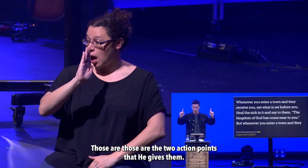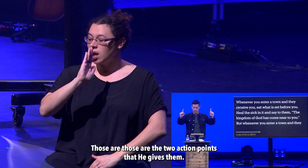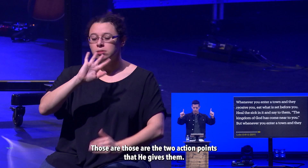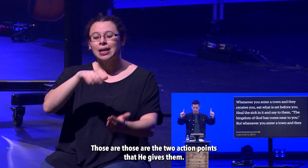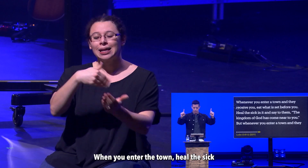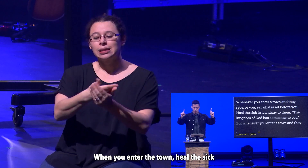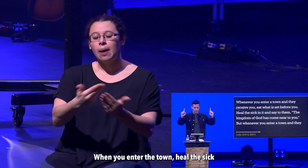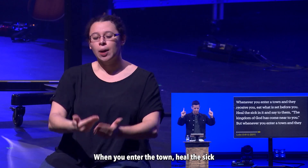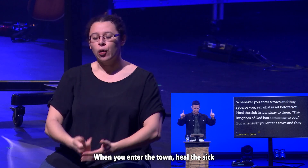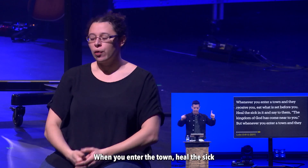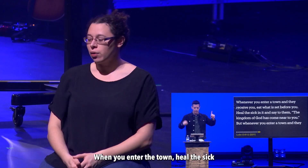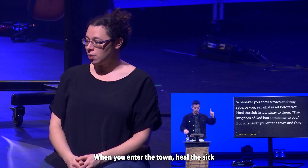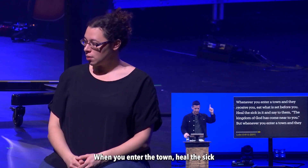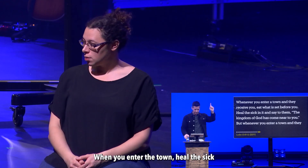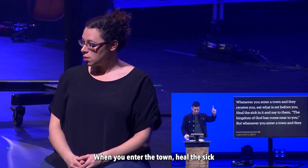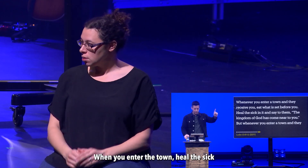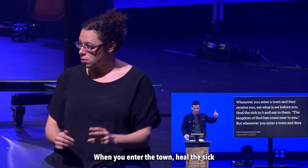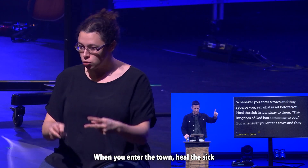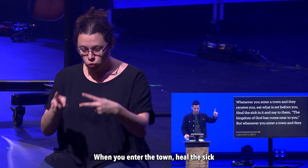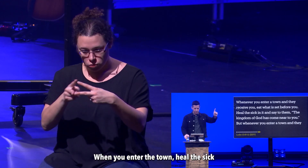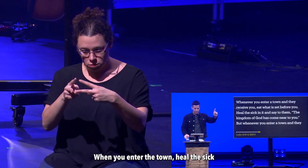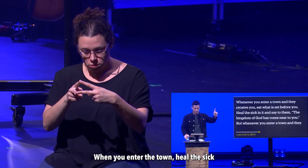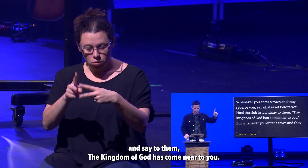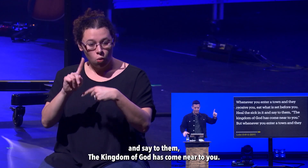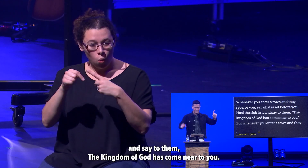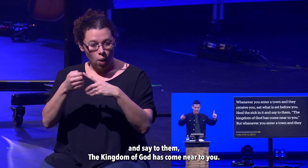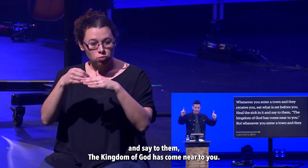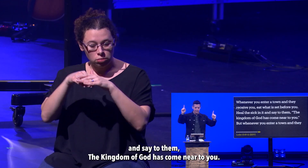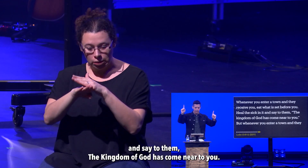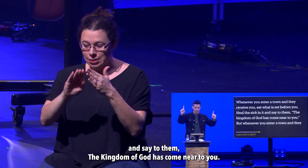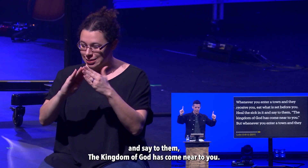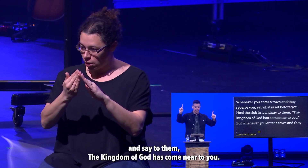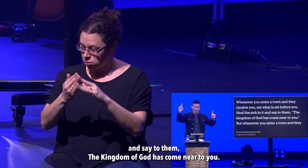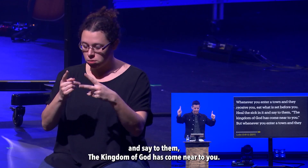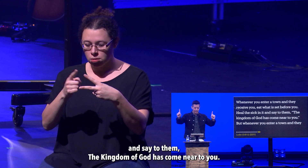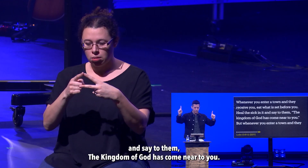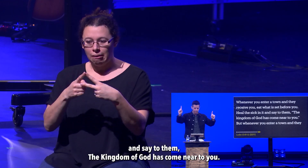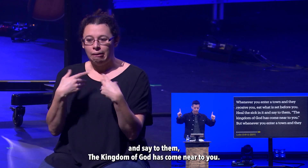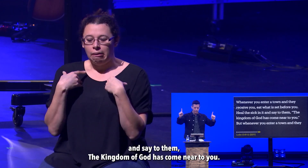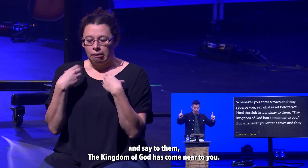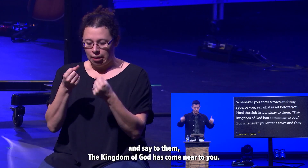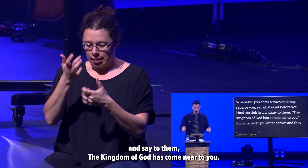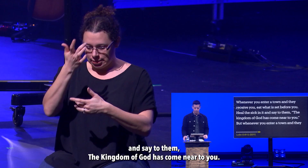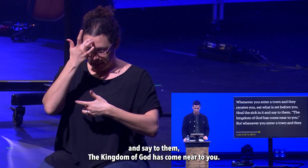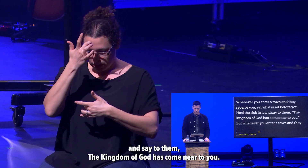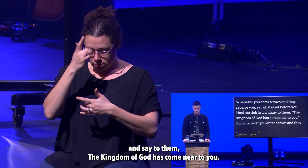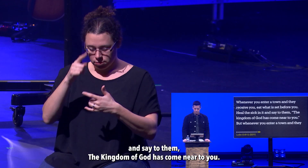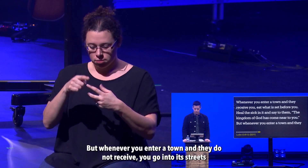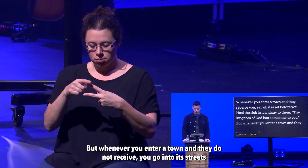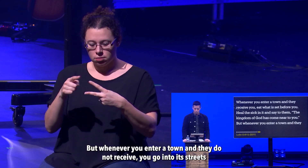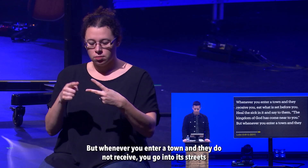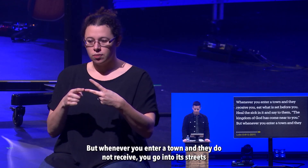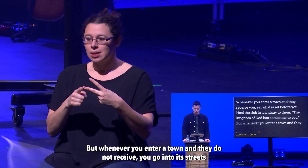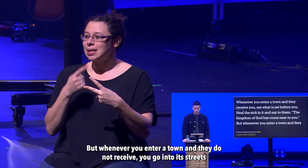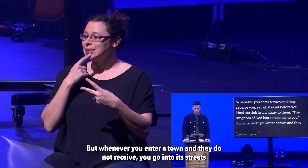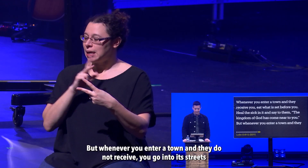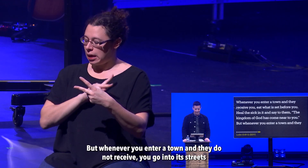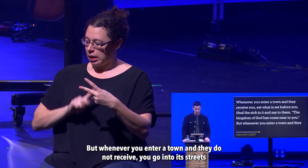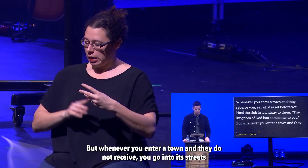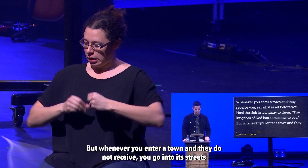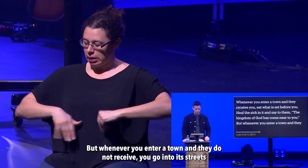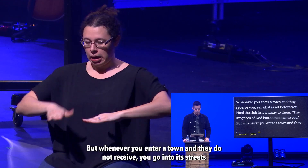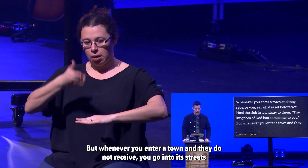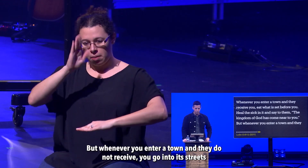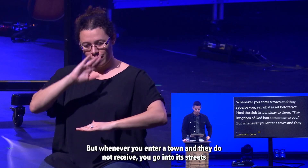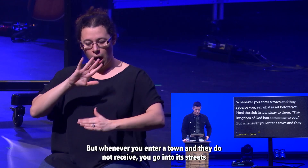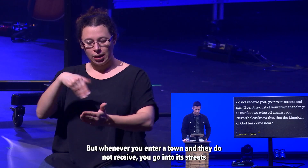them. When you enter the town, heal the sick, and say to them, the kingdom of God has come near to you. But whenever you enter a town